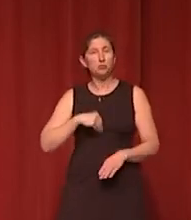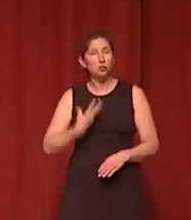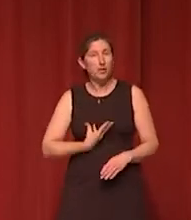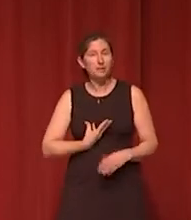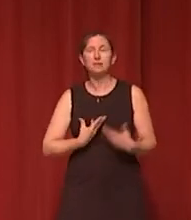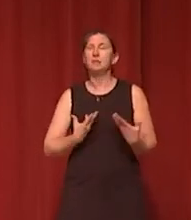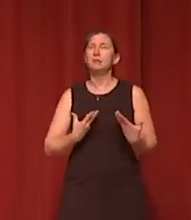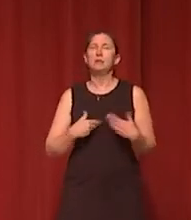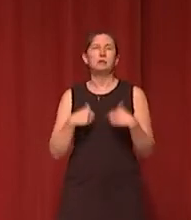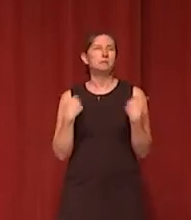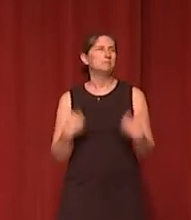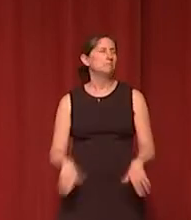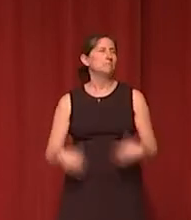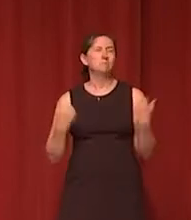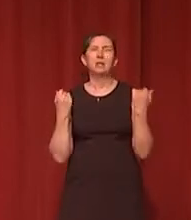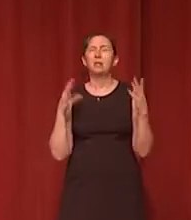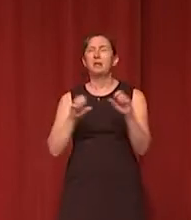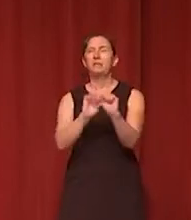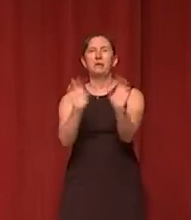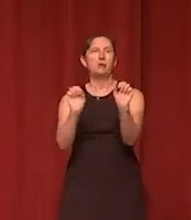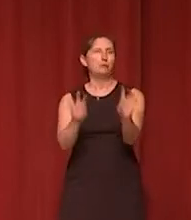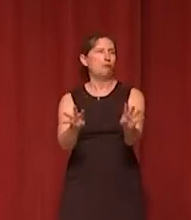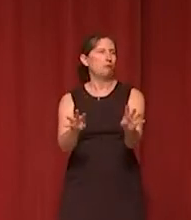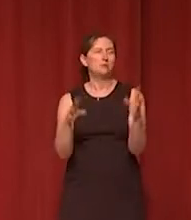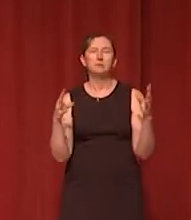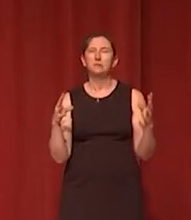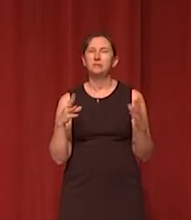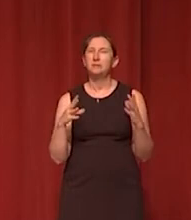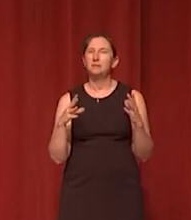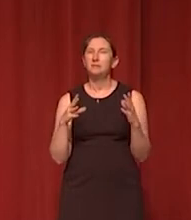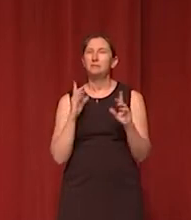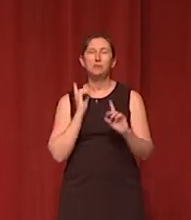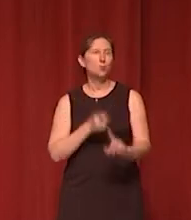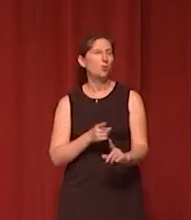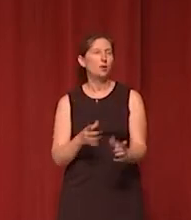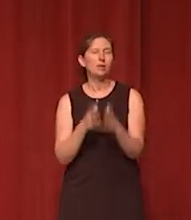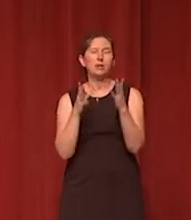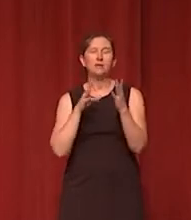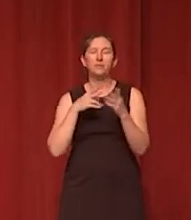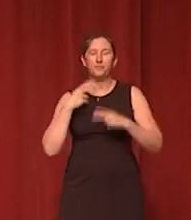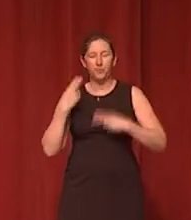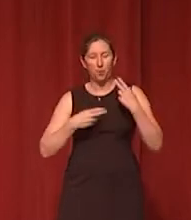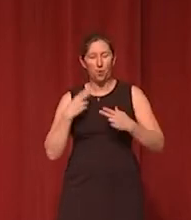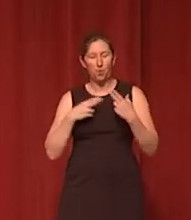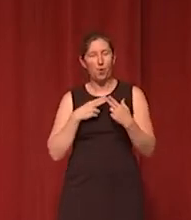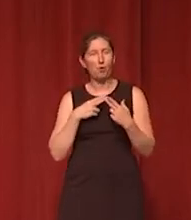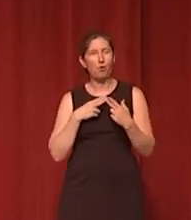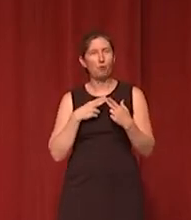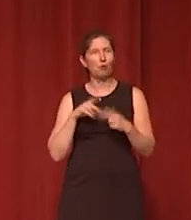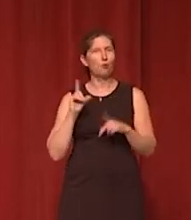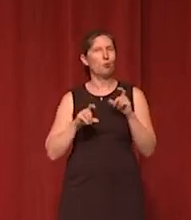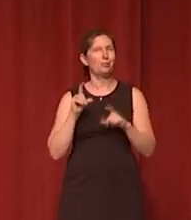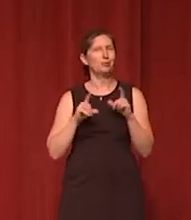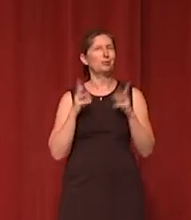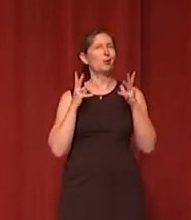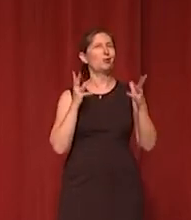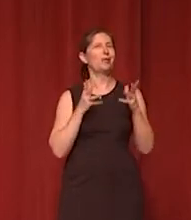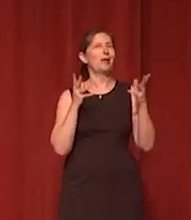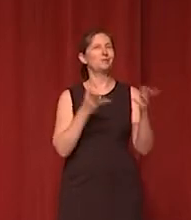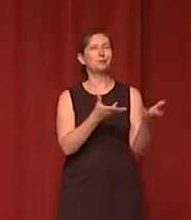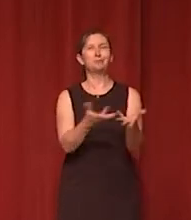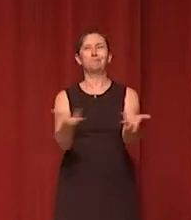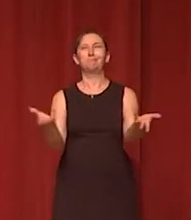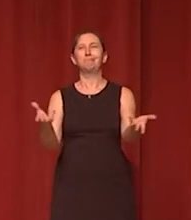that are done, but there's a lot of research being done around hormone therapies and then how that interacts with these other types of risk factors that we've talked